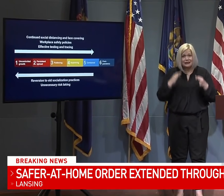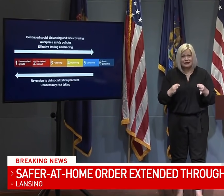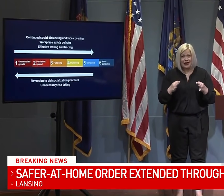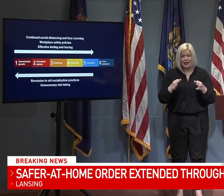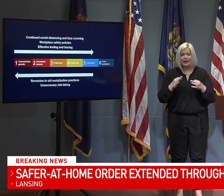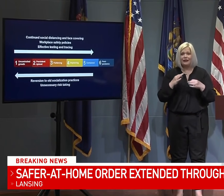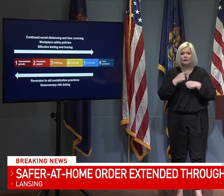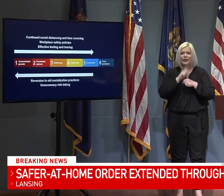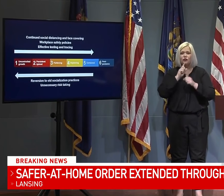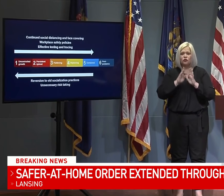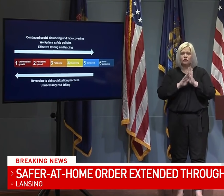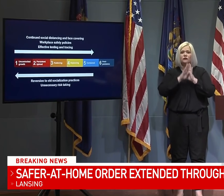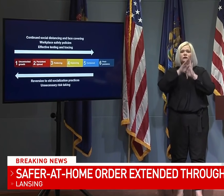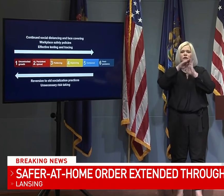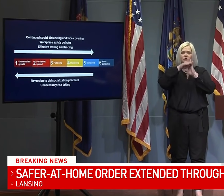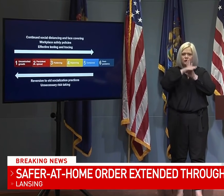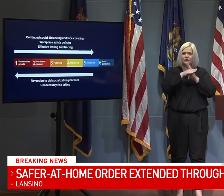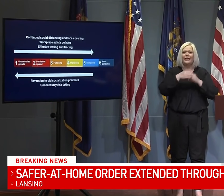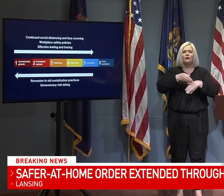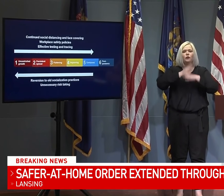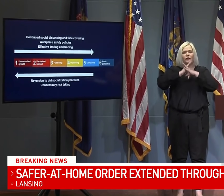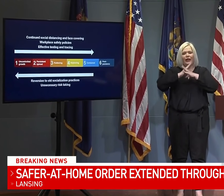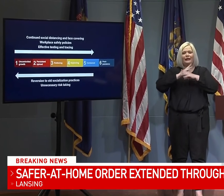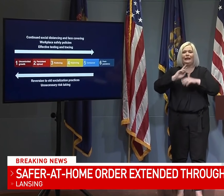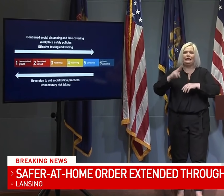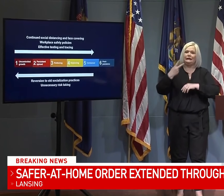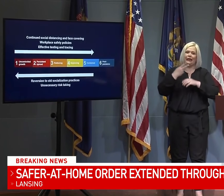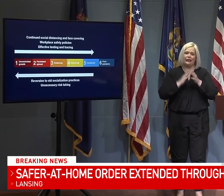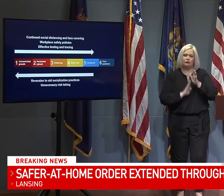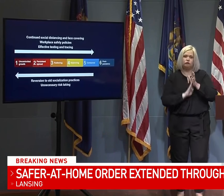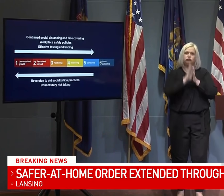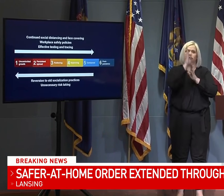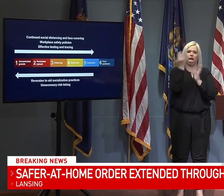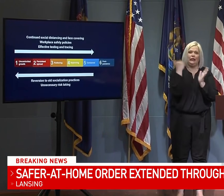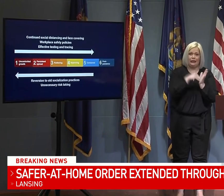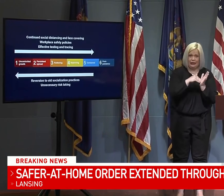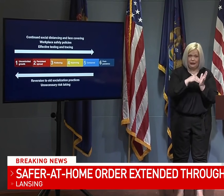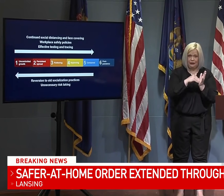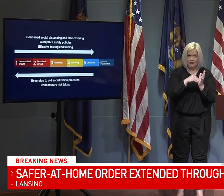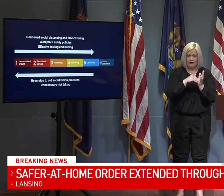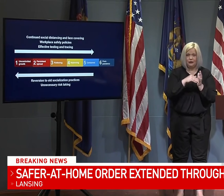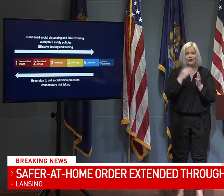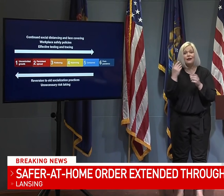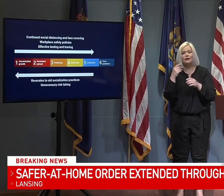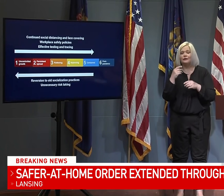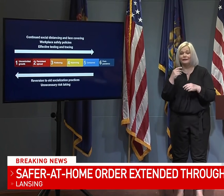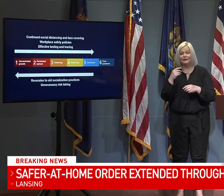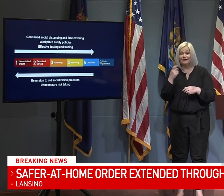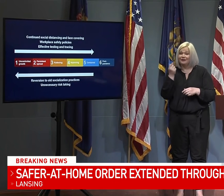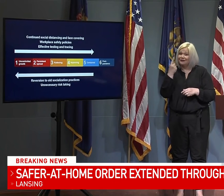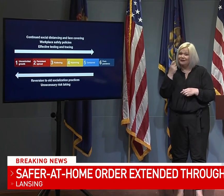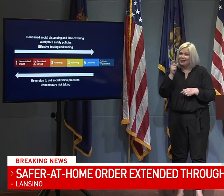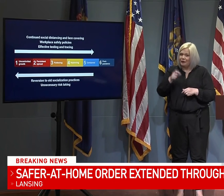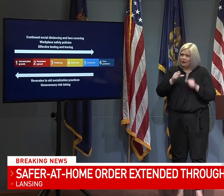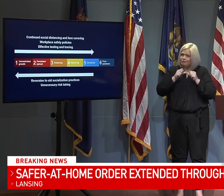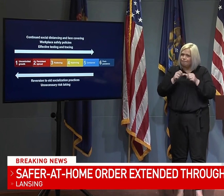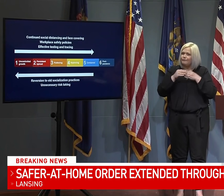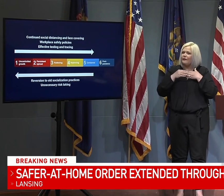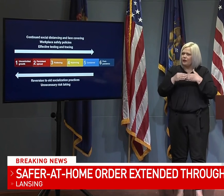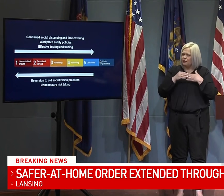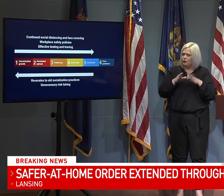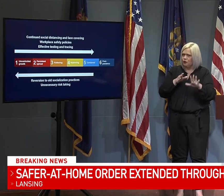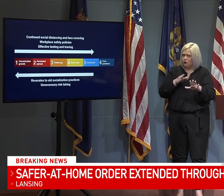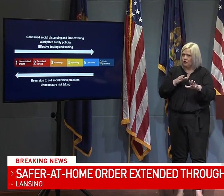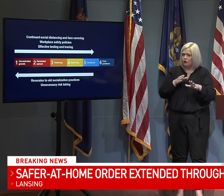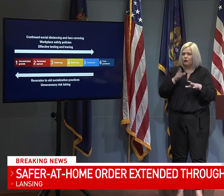the possibility of that second wave. We will remain nimble. We must. We will monitor